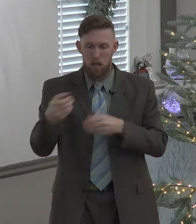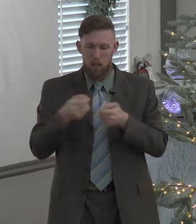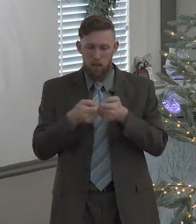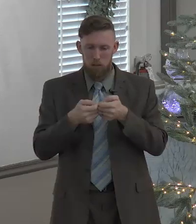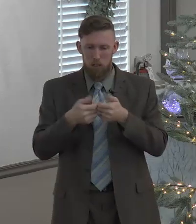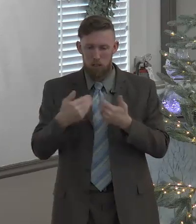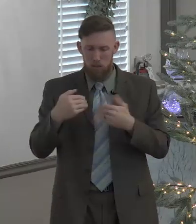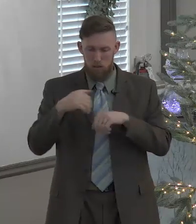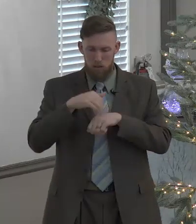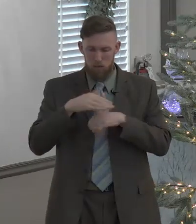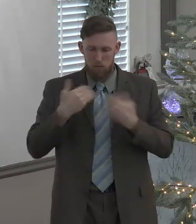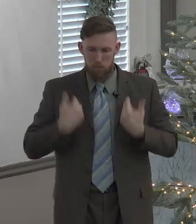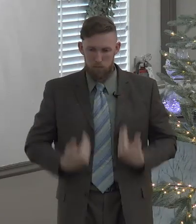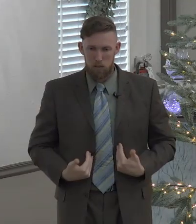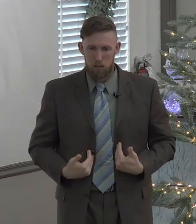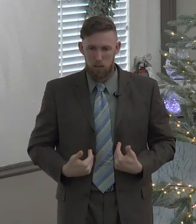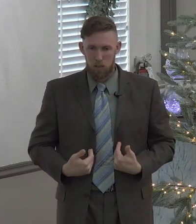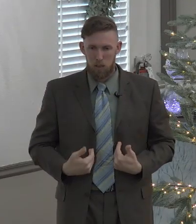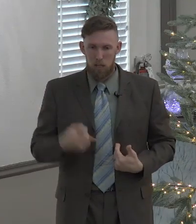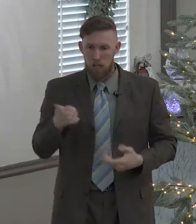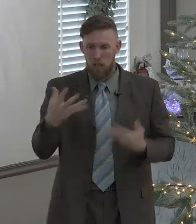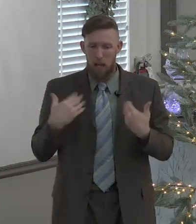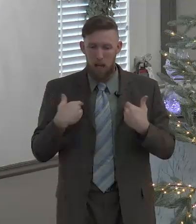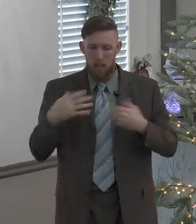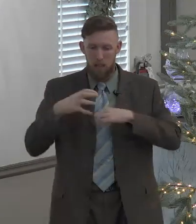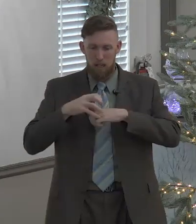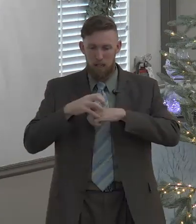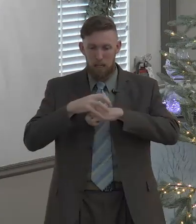yesterday, last evening.